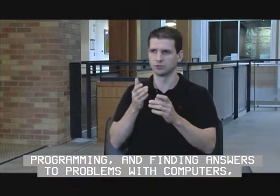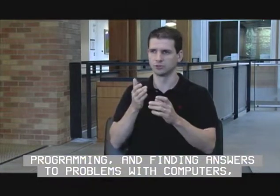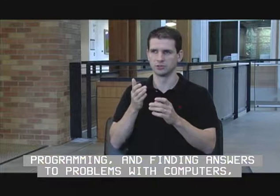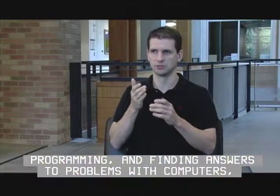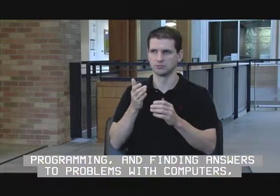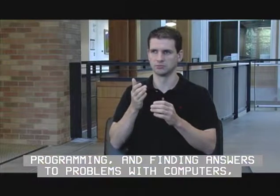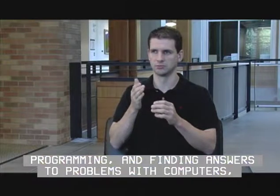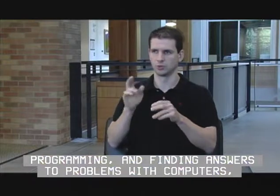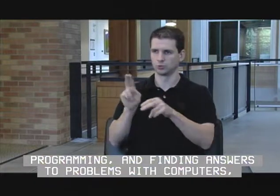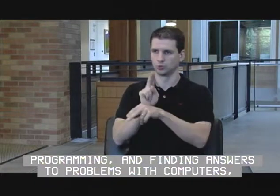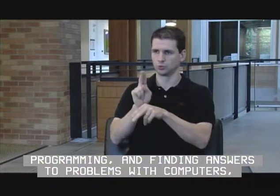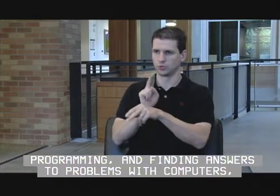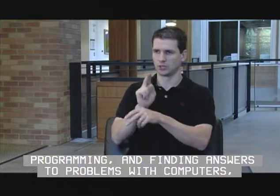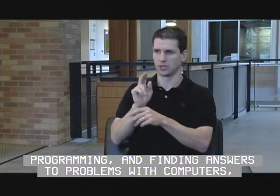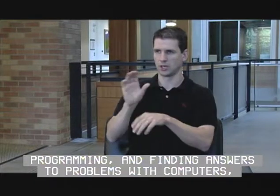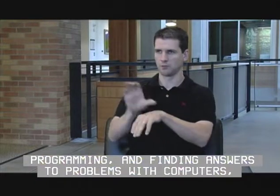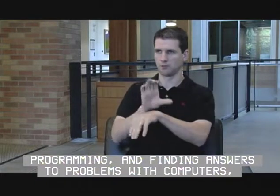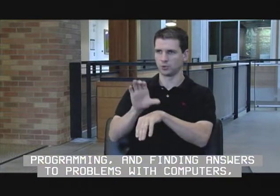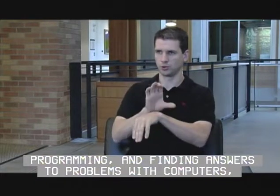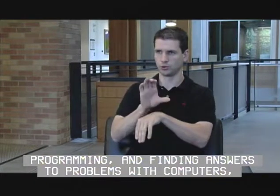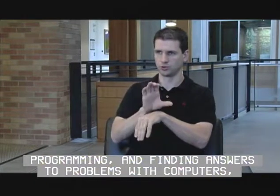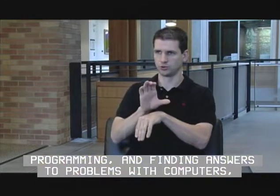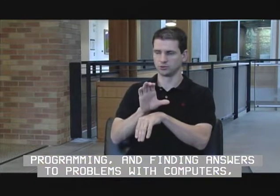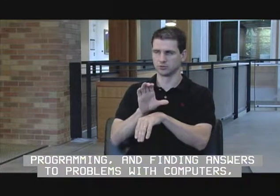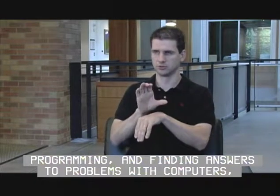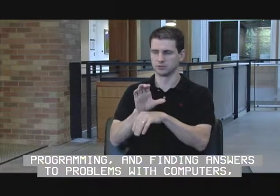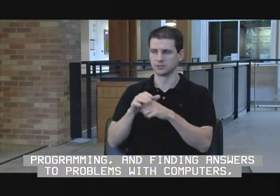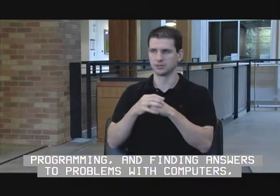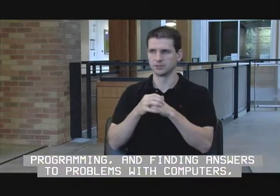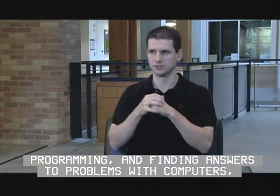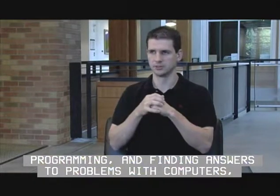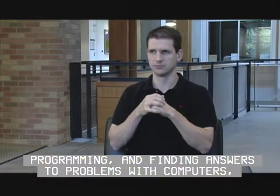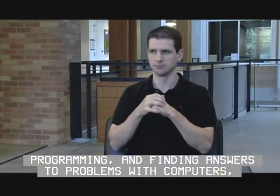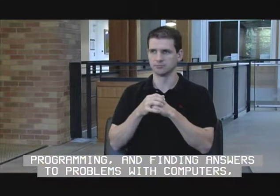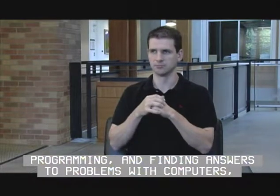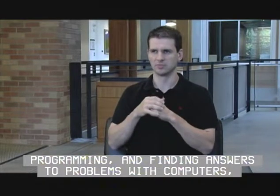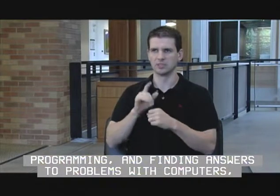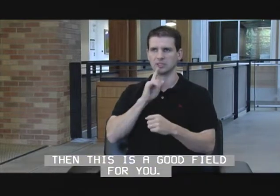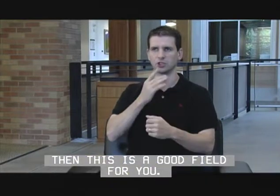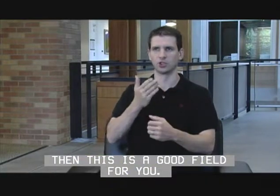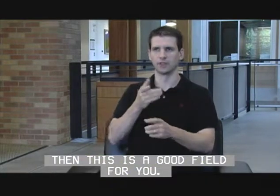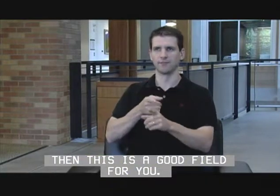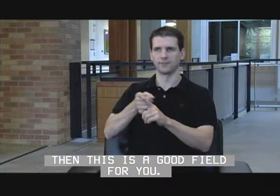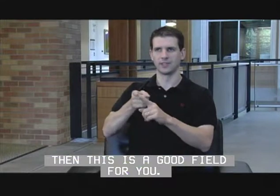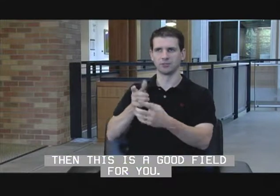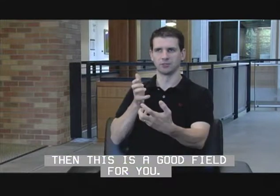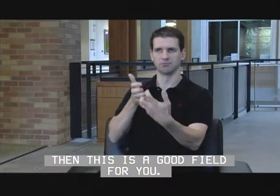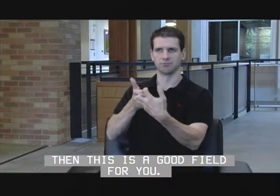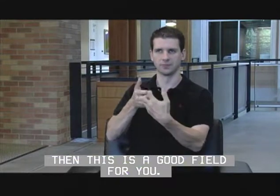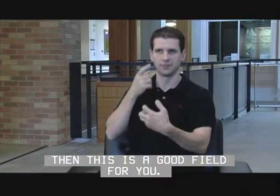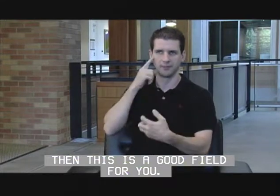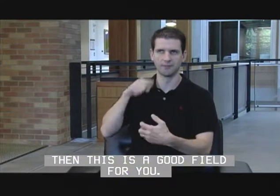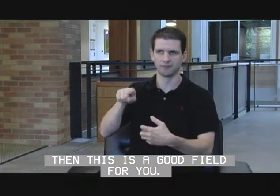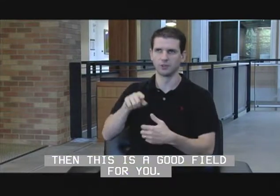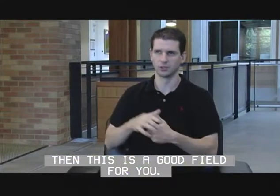and finding answers to problems with computers, then this is a good field for you.